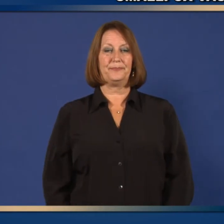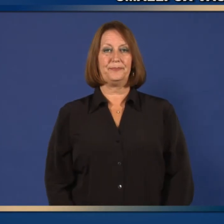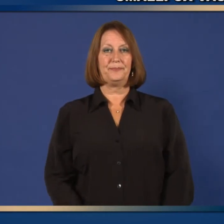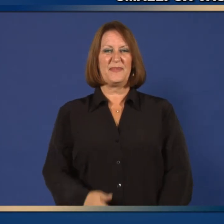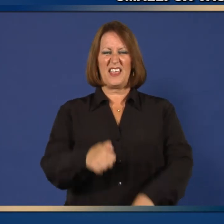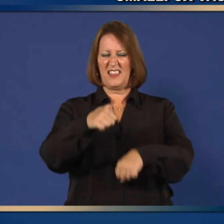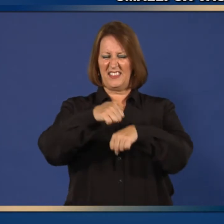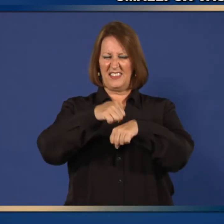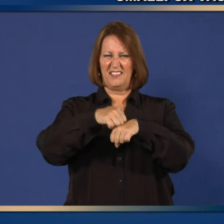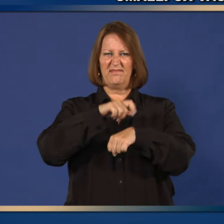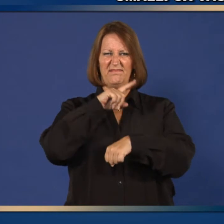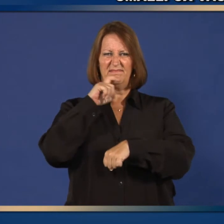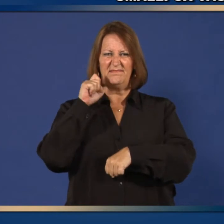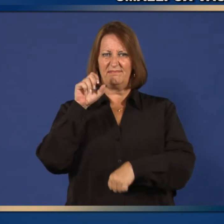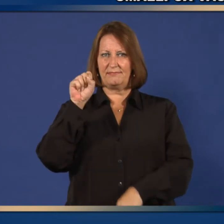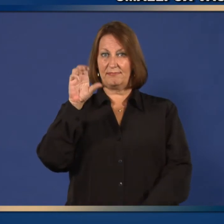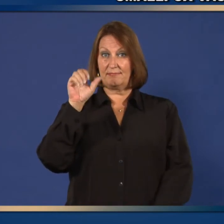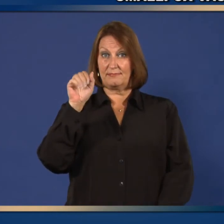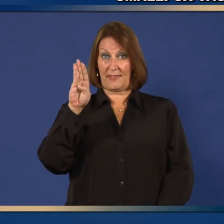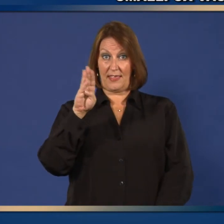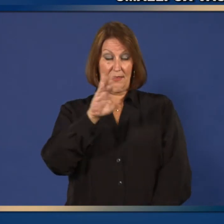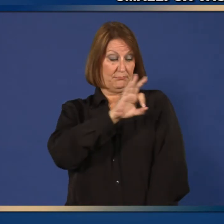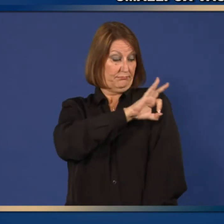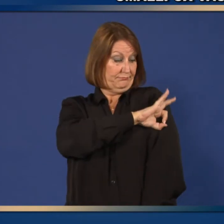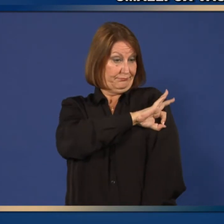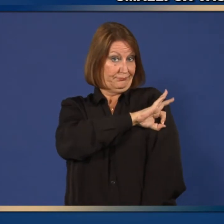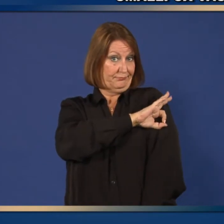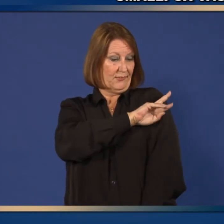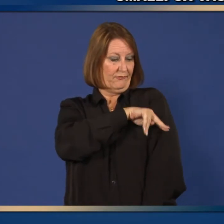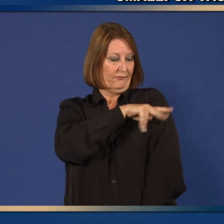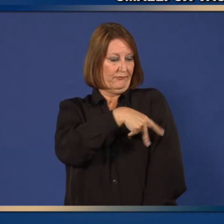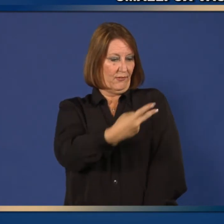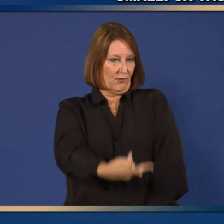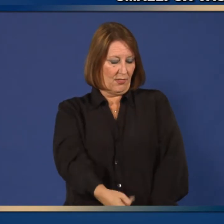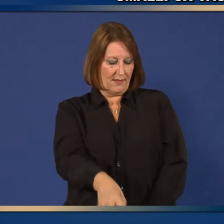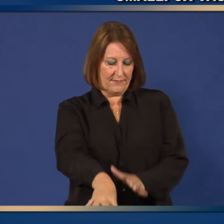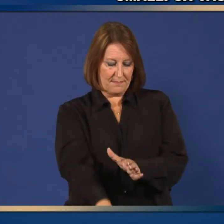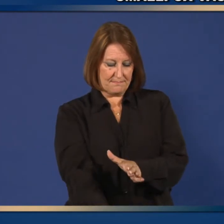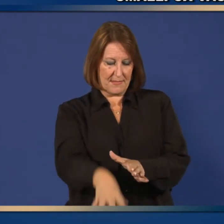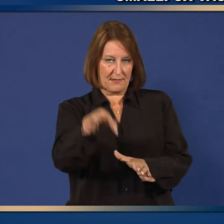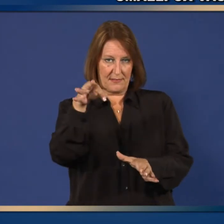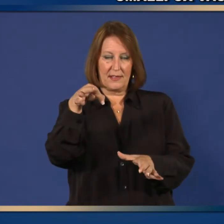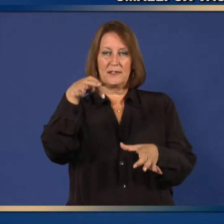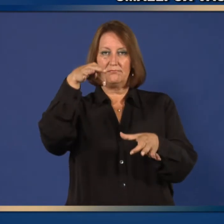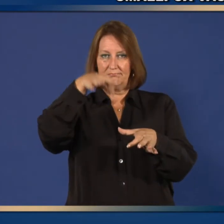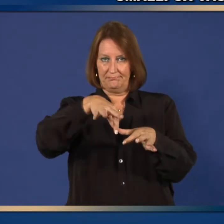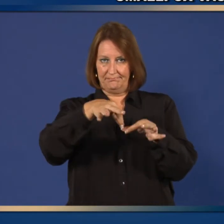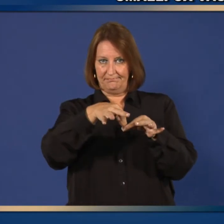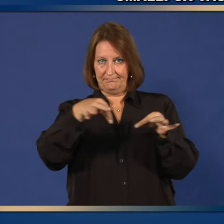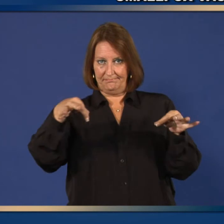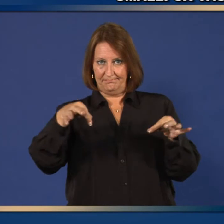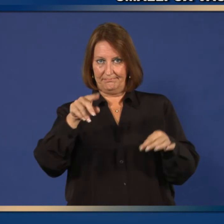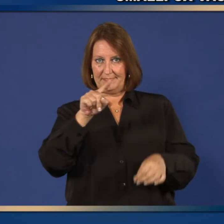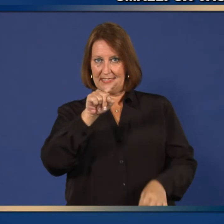After the scab falls off, put it in a plastic zip bag and throw it away.